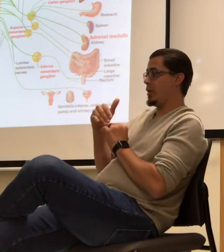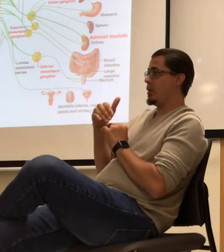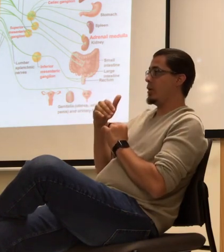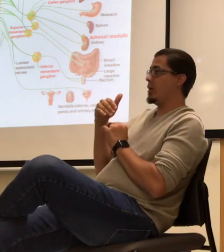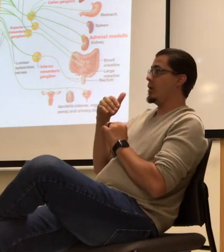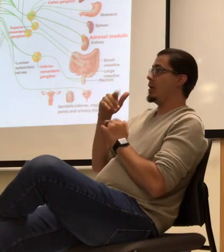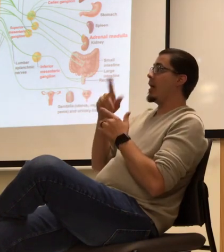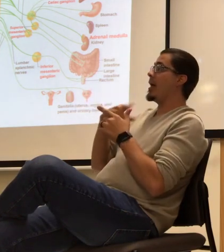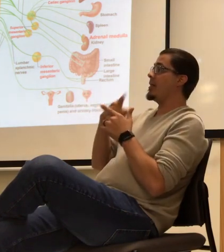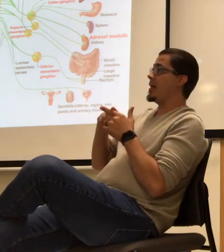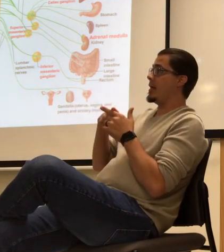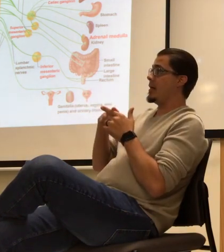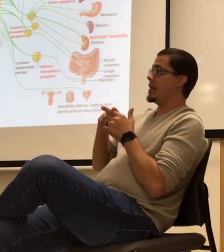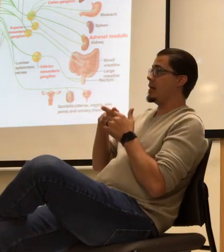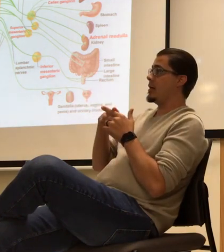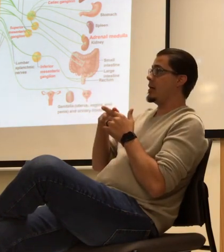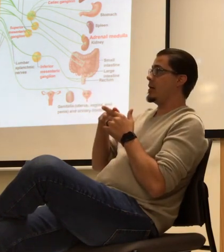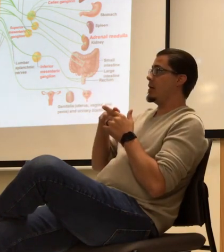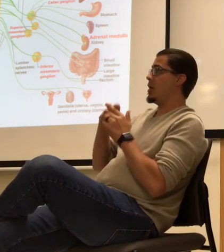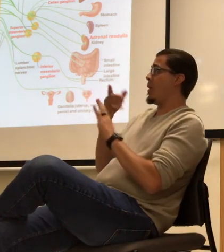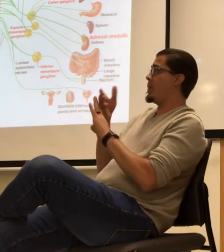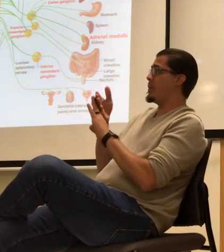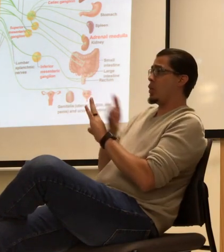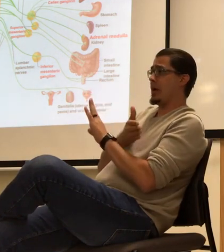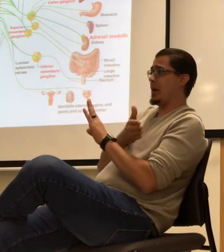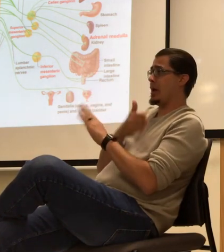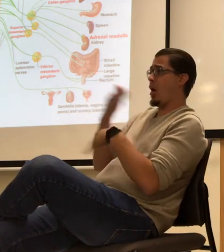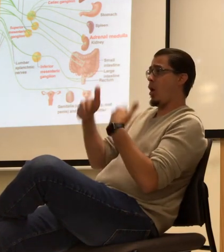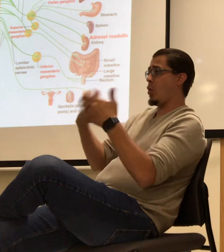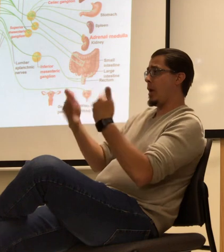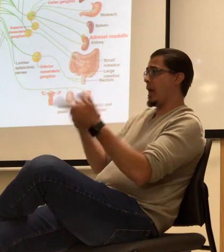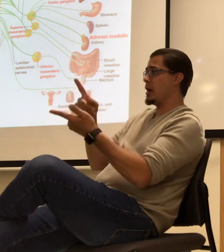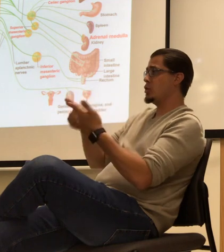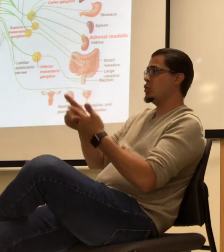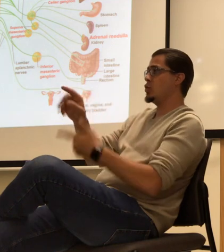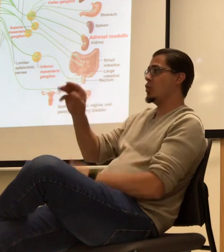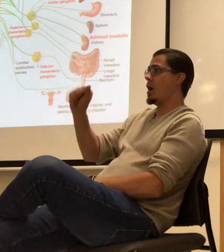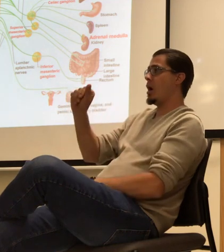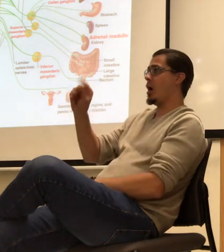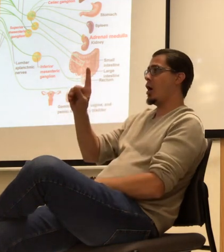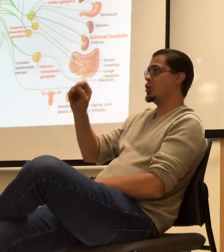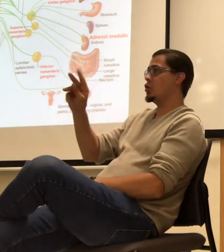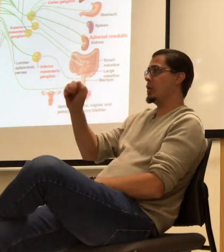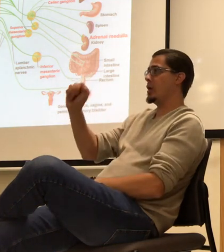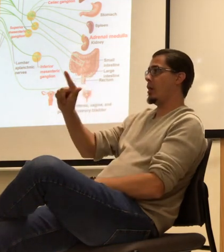goes all the way. Stays pre all the way to your adrenal medulla.